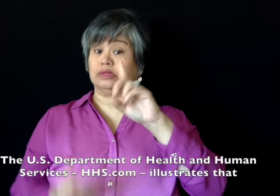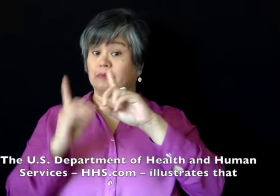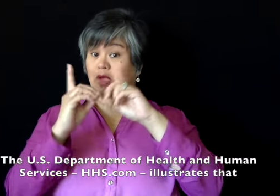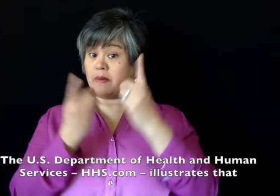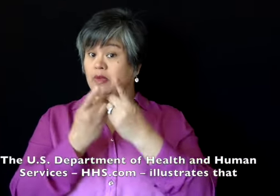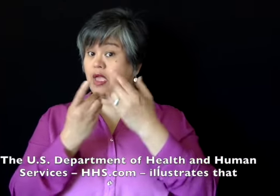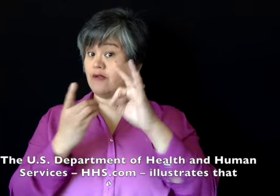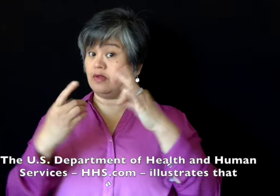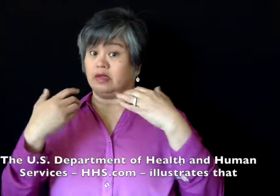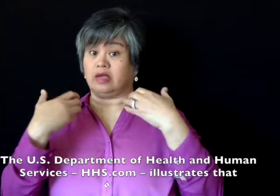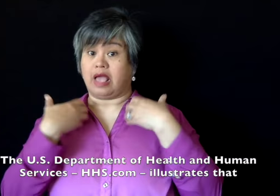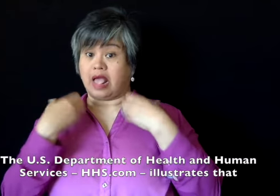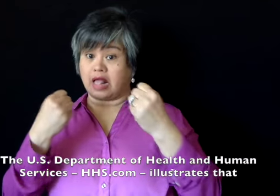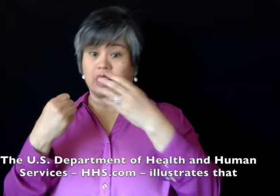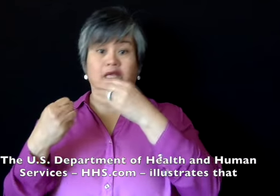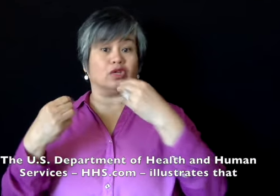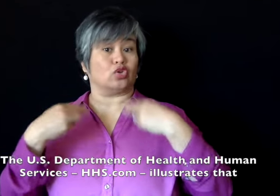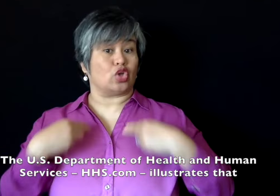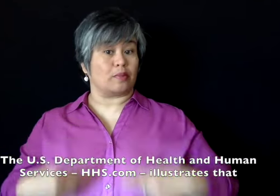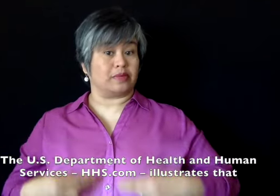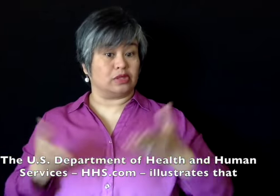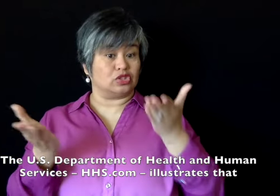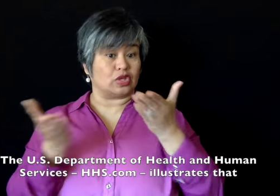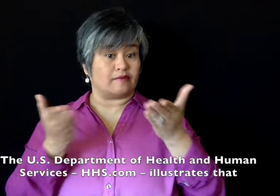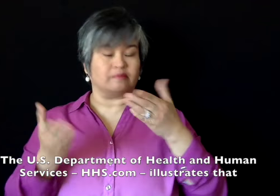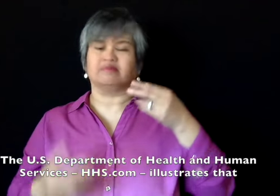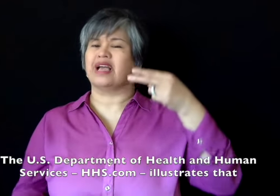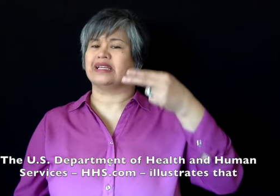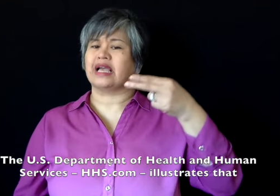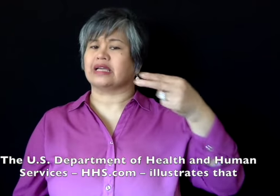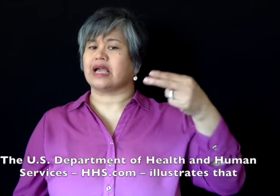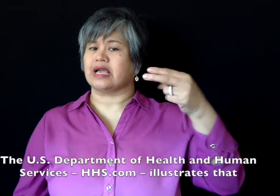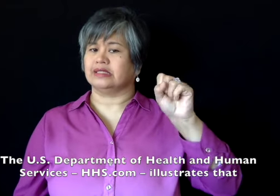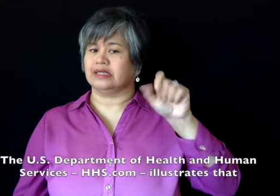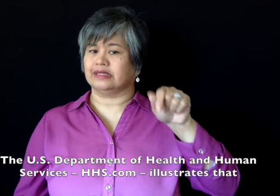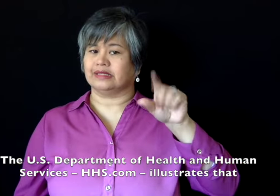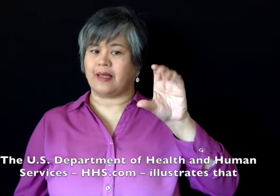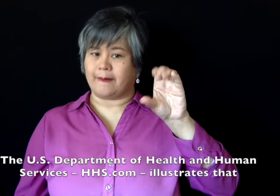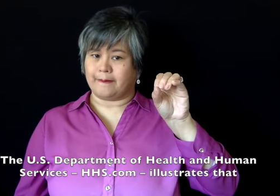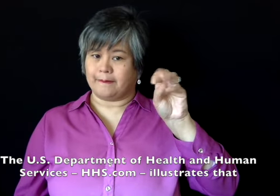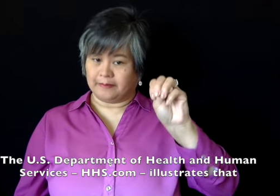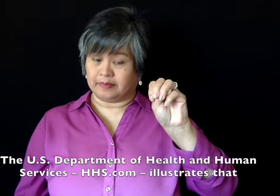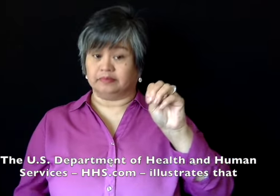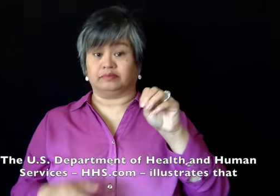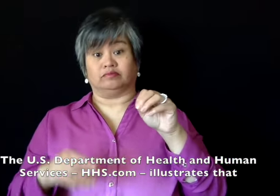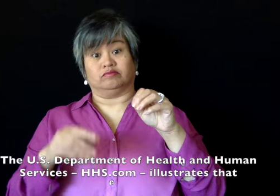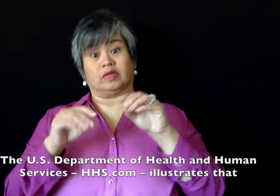The U.S. Department of Health and Human Services, HHS.com, illustrates that